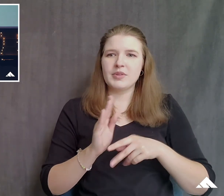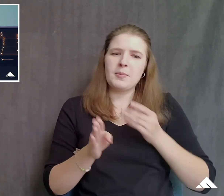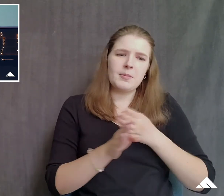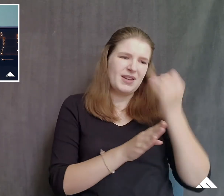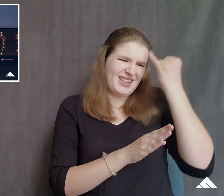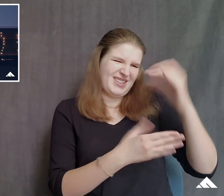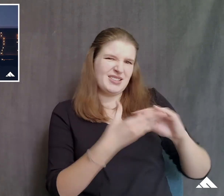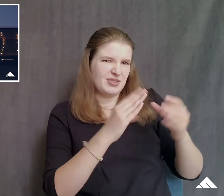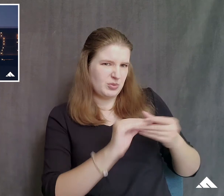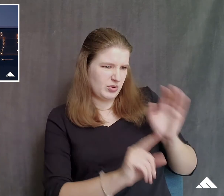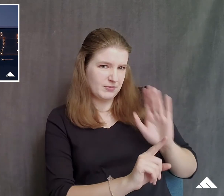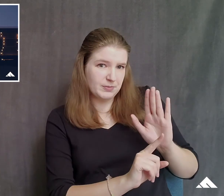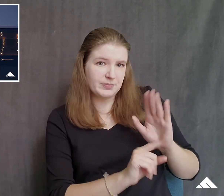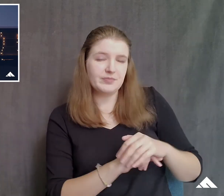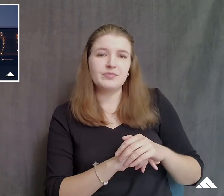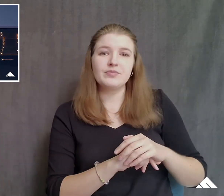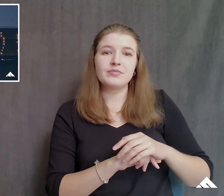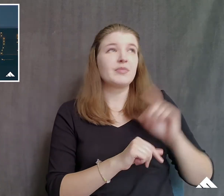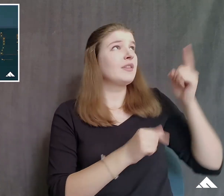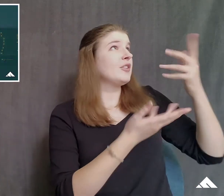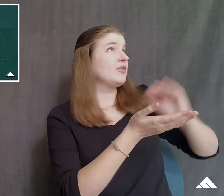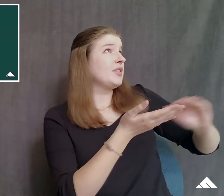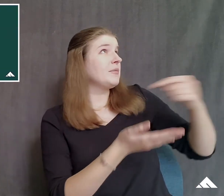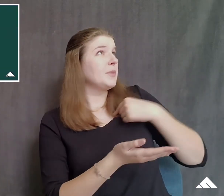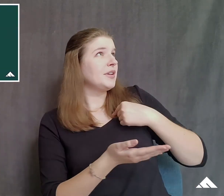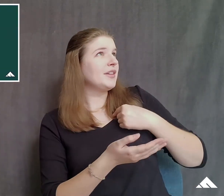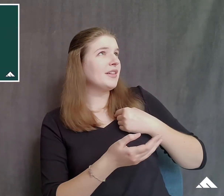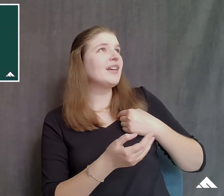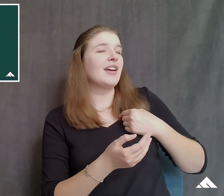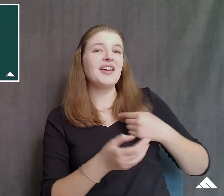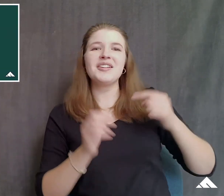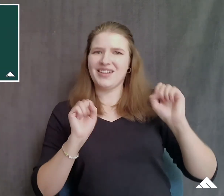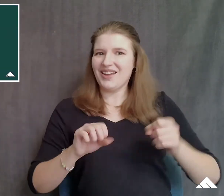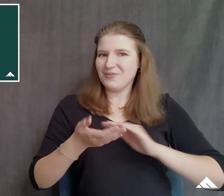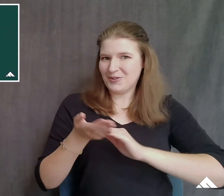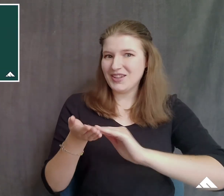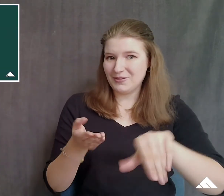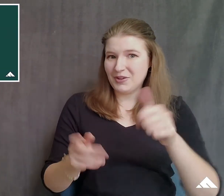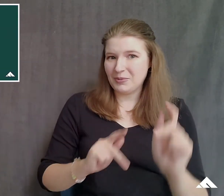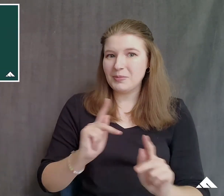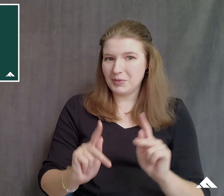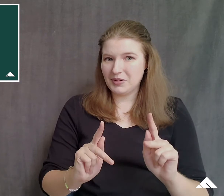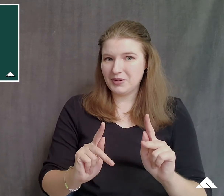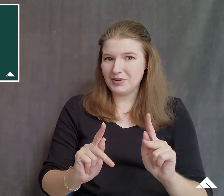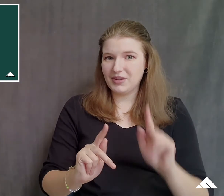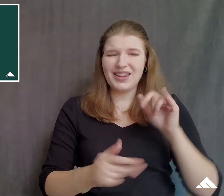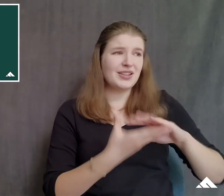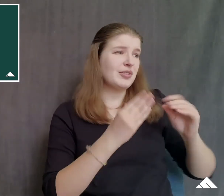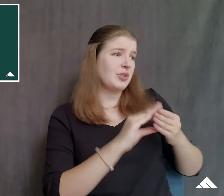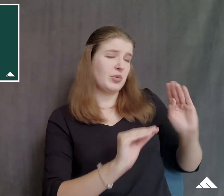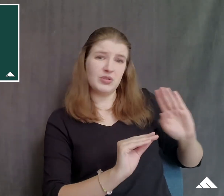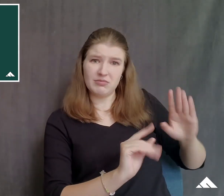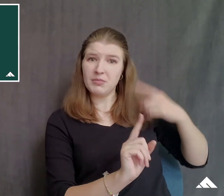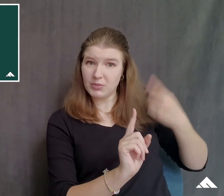it is. Because I have been forgiven, I can forgive. That's the moral story. Because I